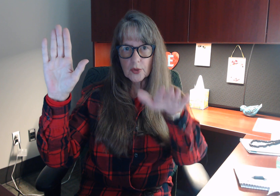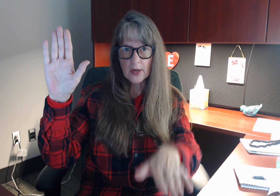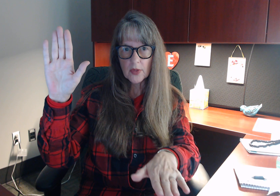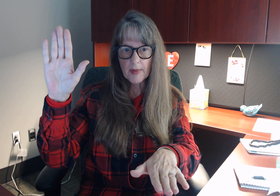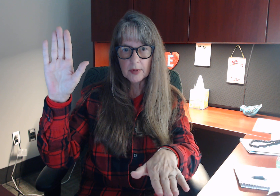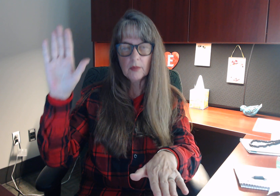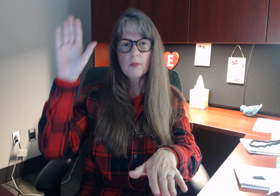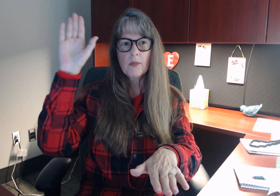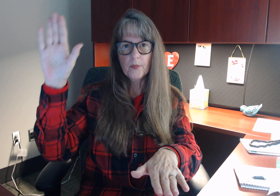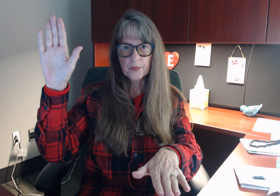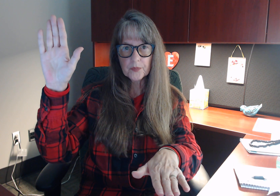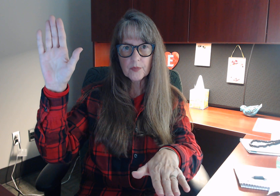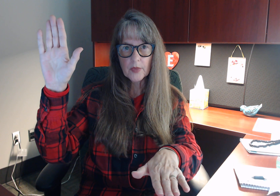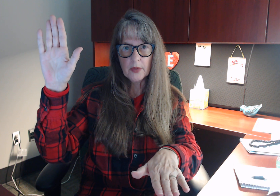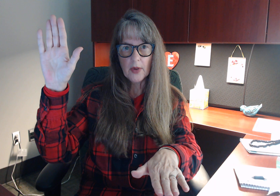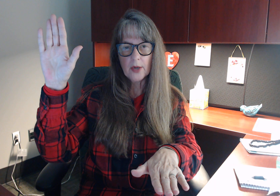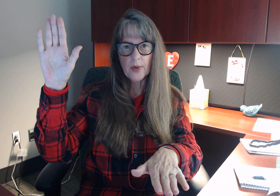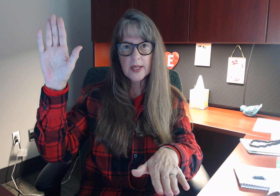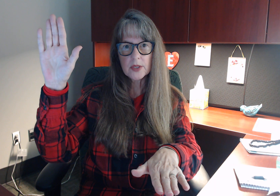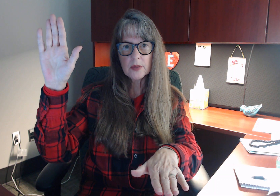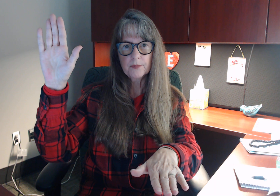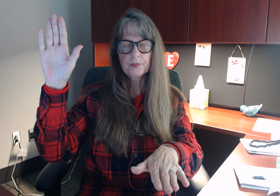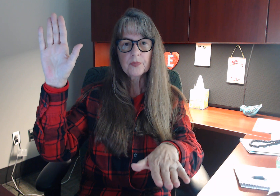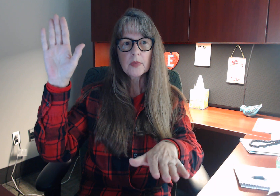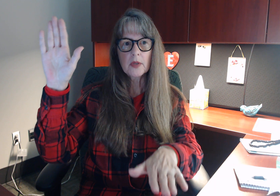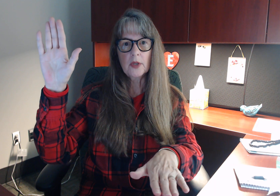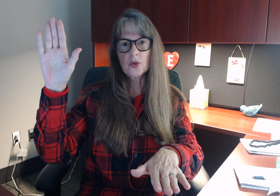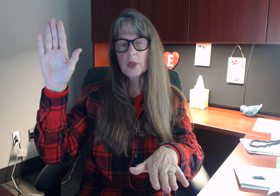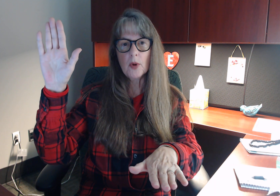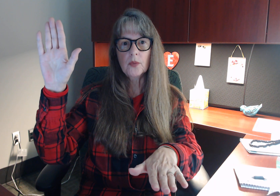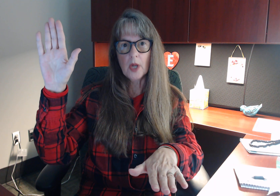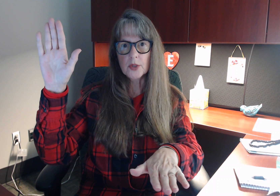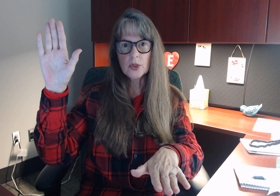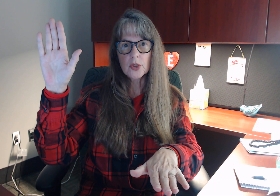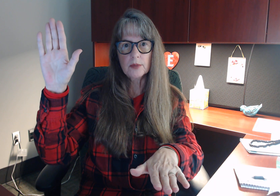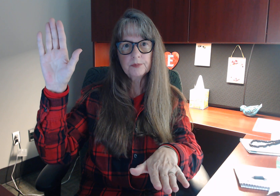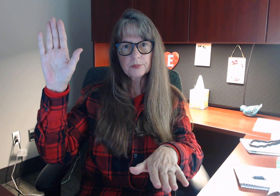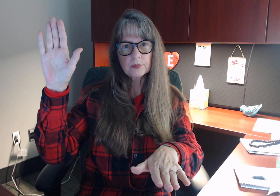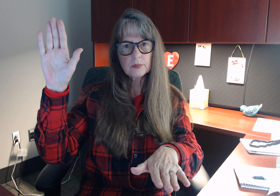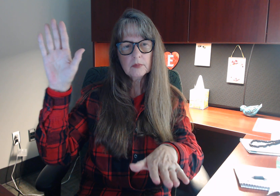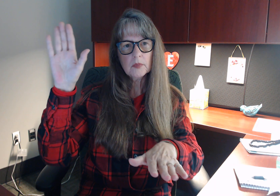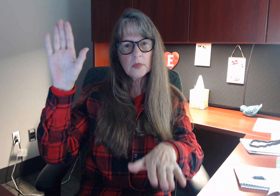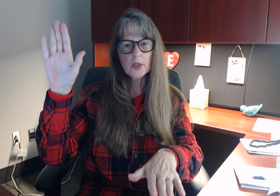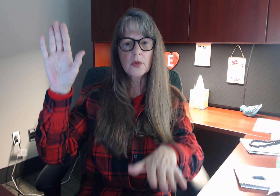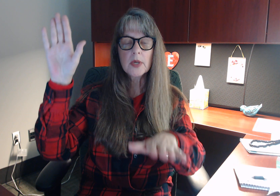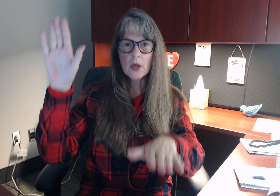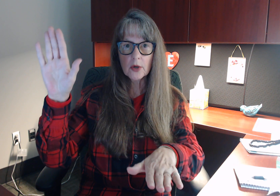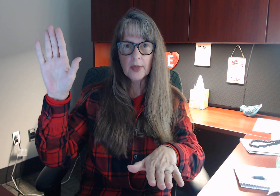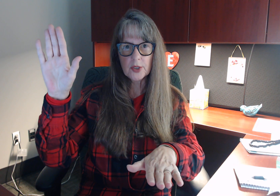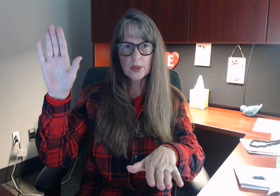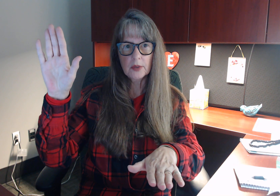on the Bible and your hand raised, that you will uphold the Constitution. So inauguration. You